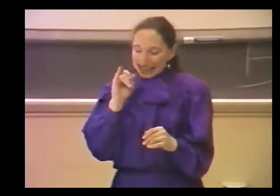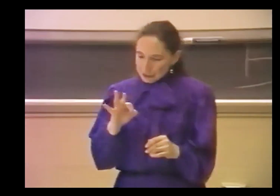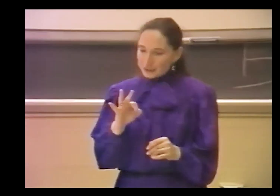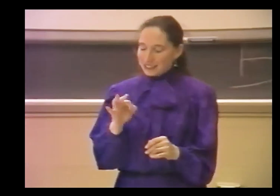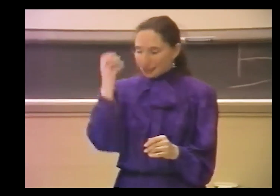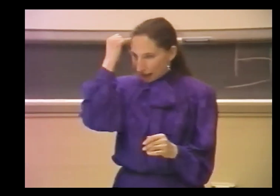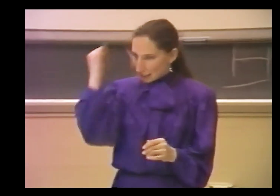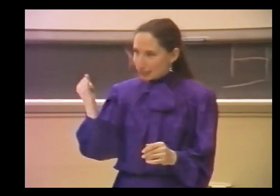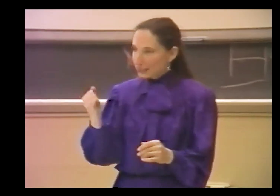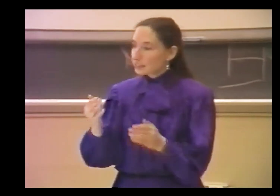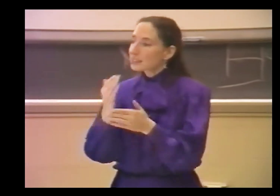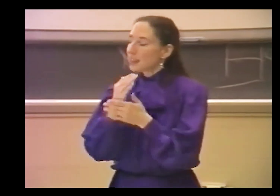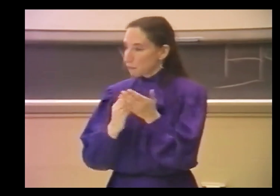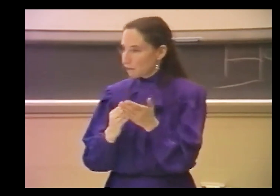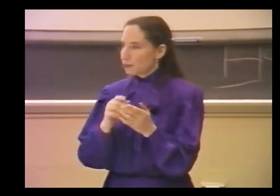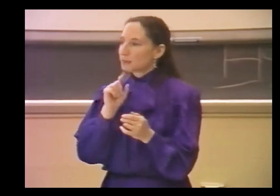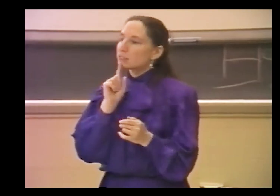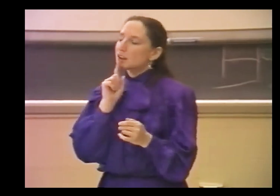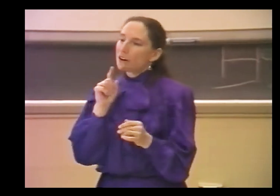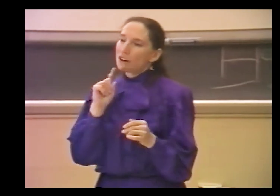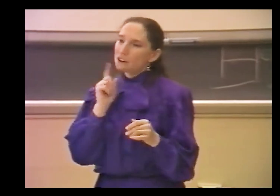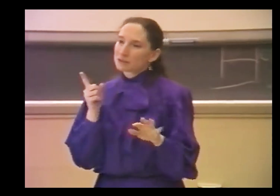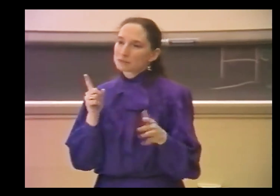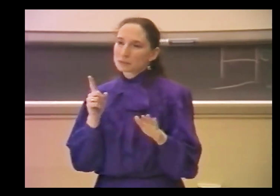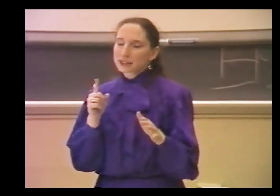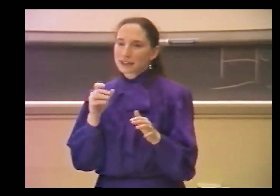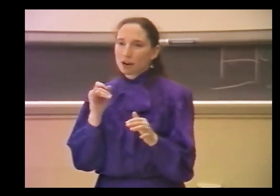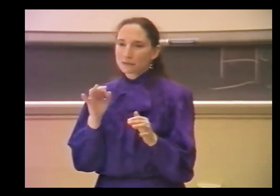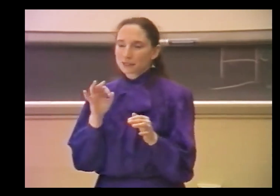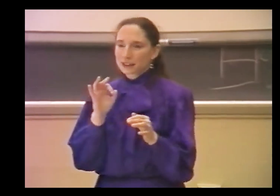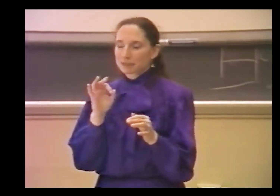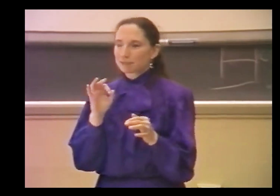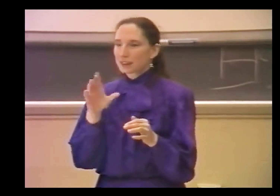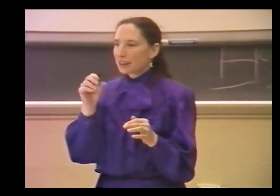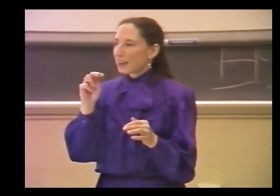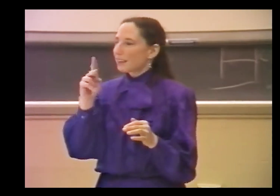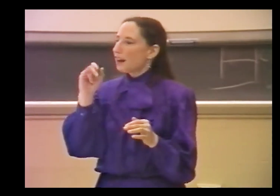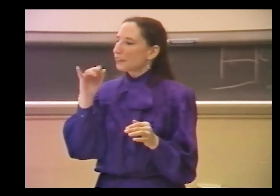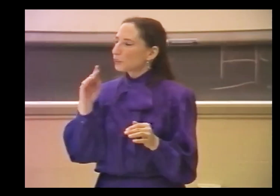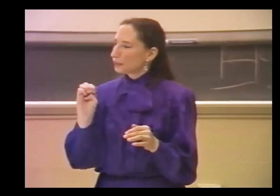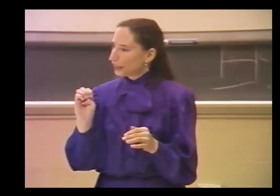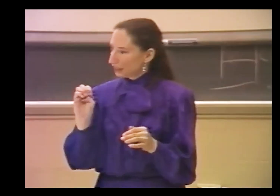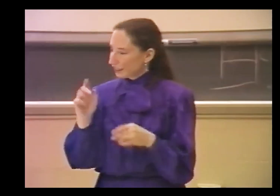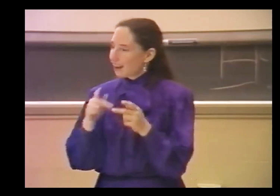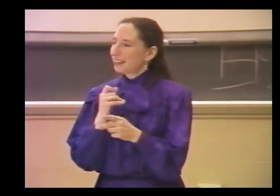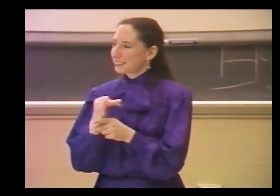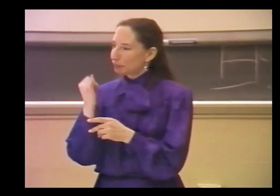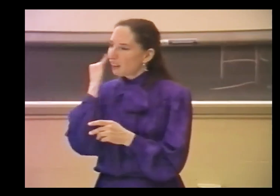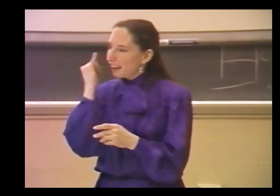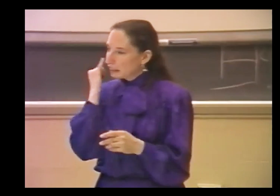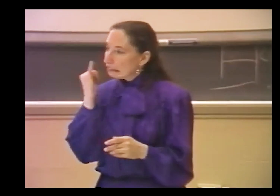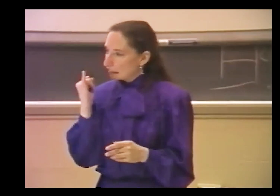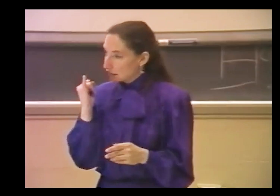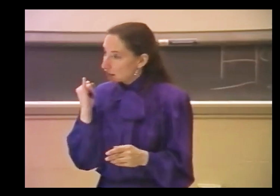If it's an idea, some of them are really awfully concrete kinds of ideas,